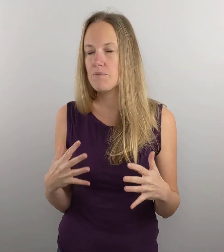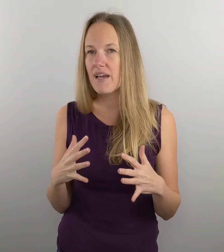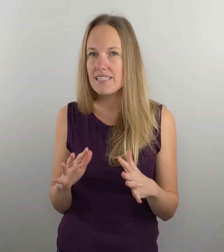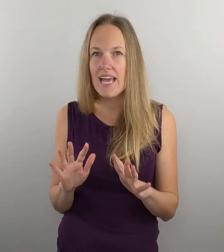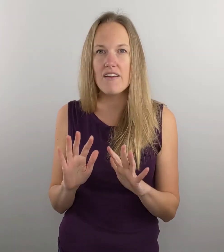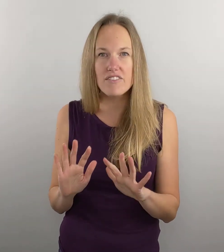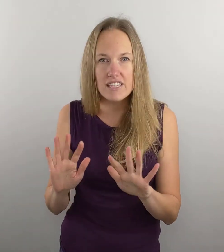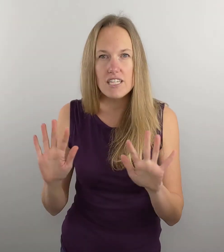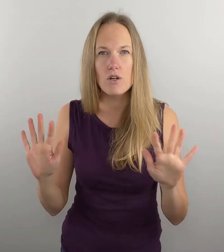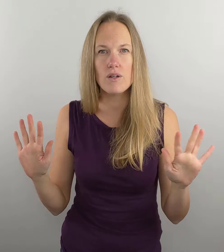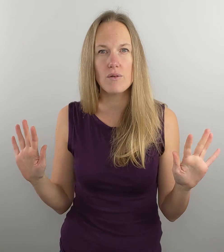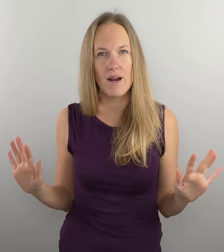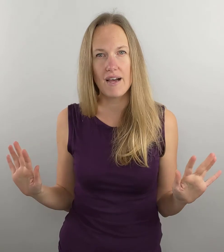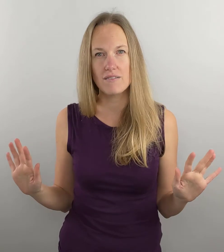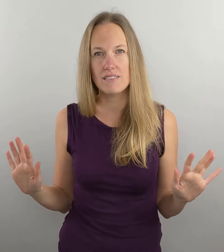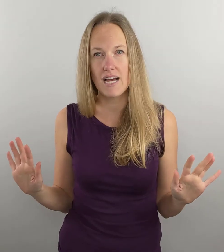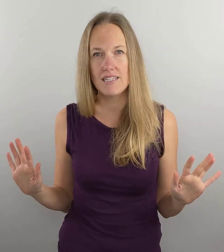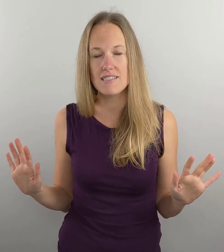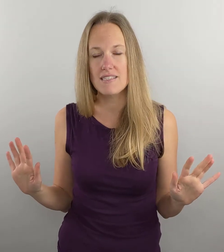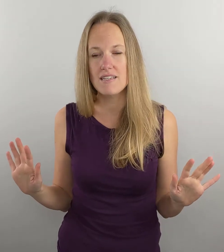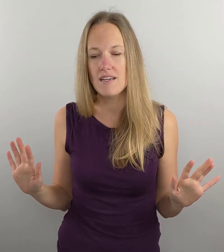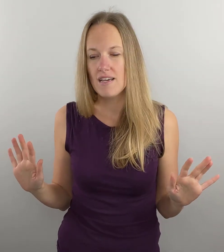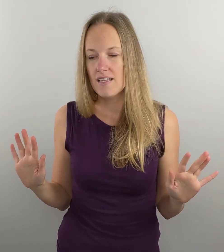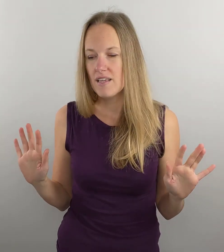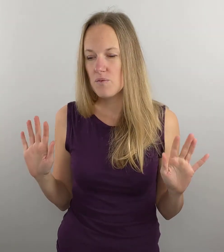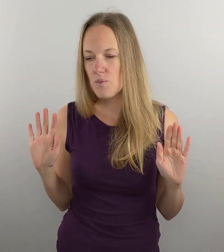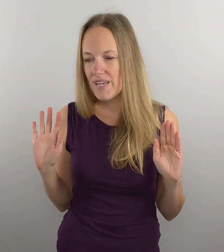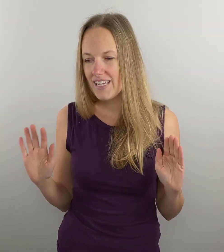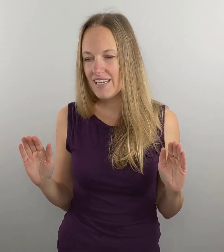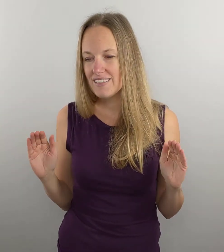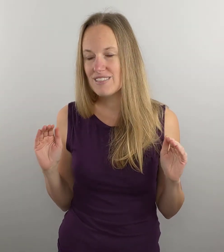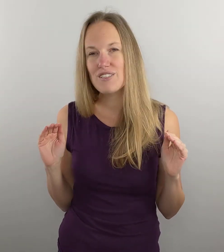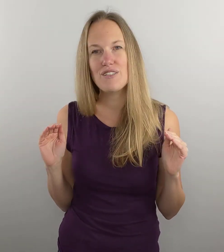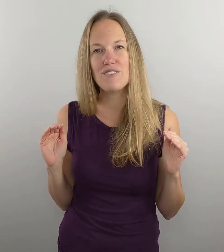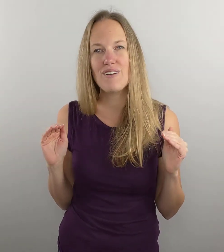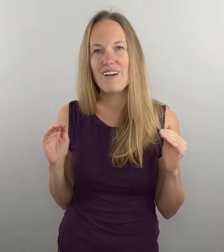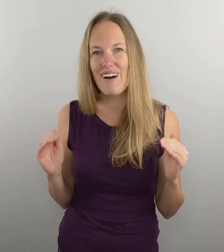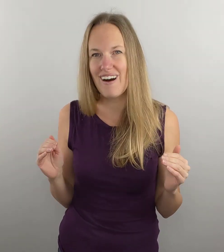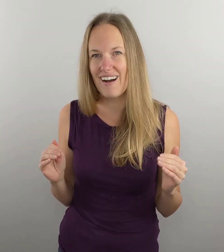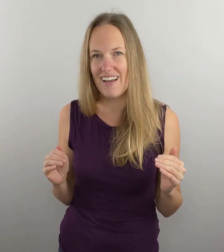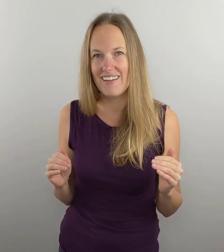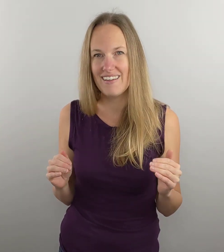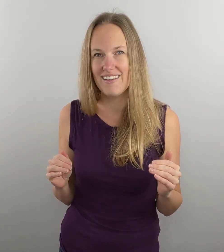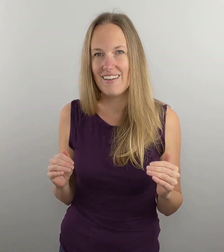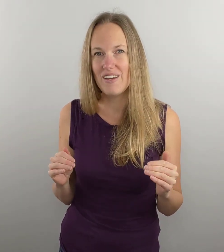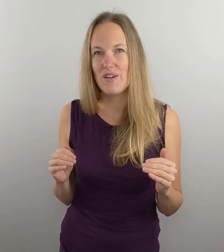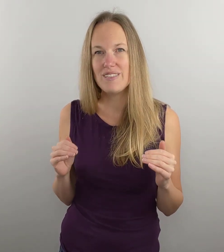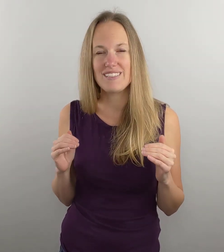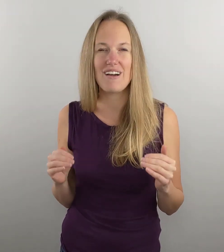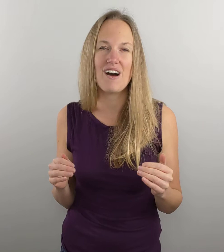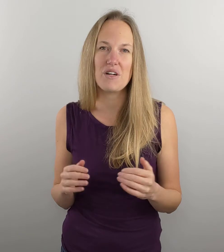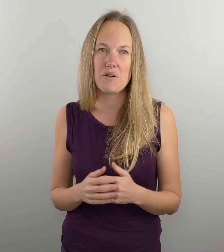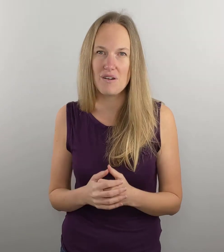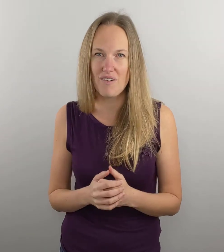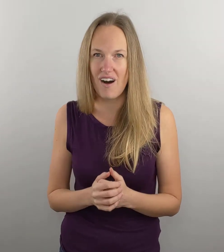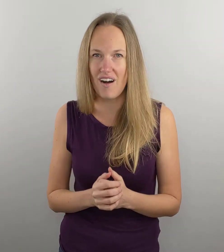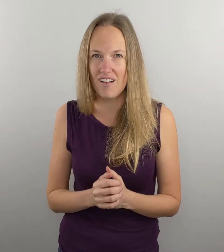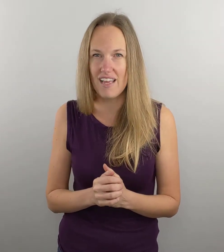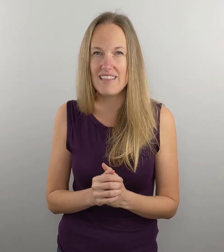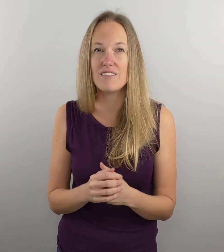despite everything going around us, that we serve a God who is the conqueror of all. And there is